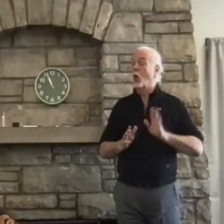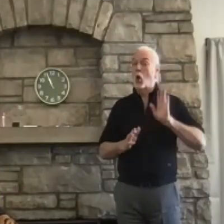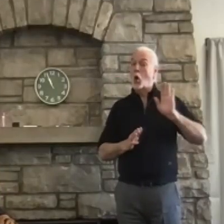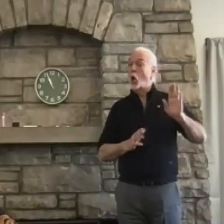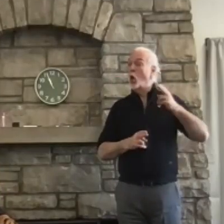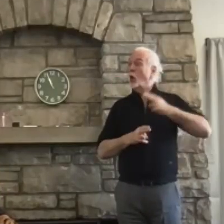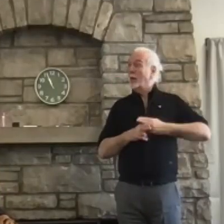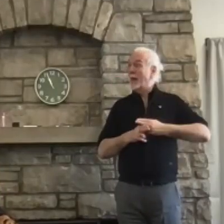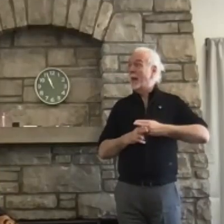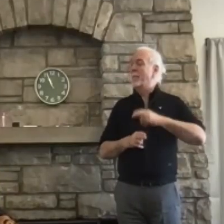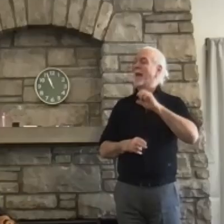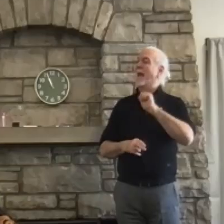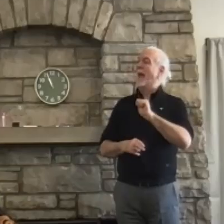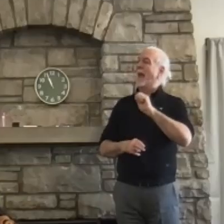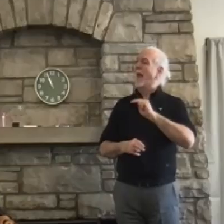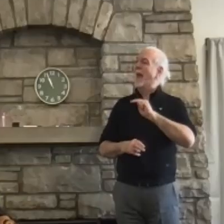named Anne